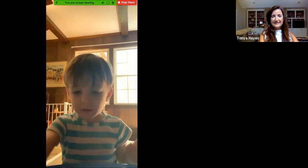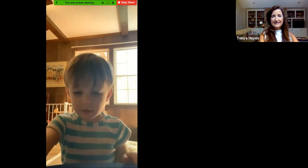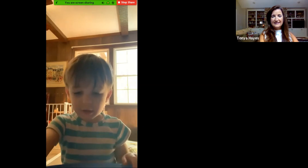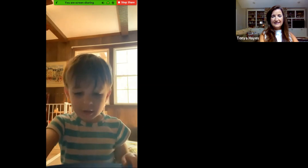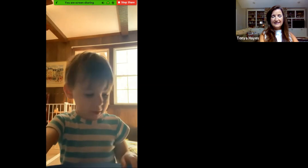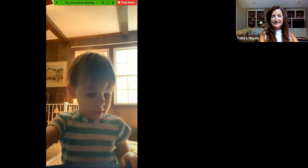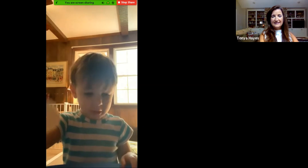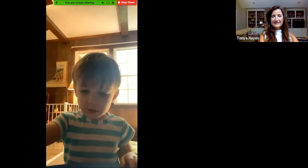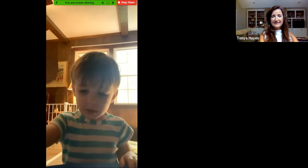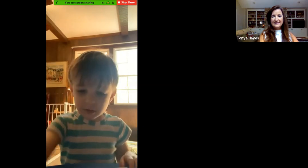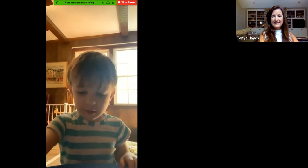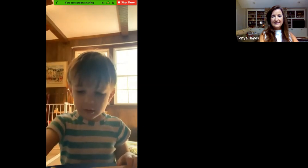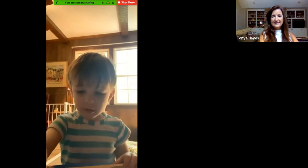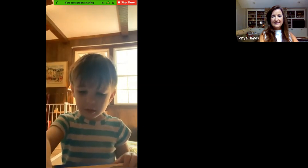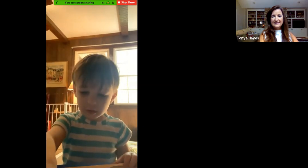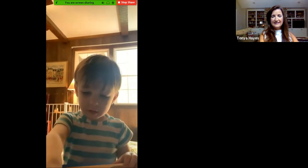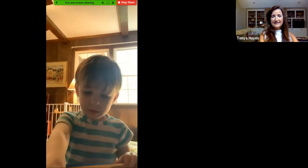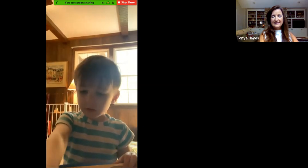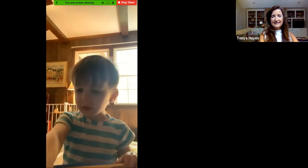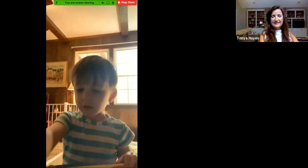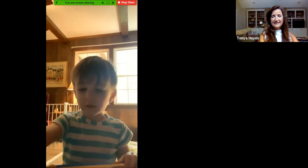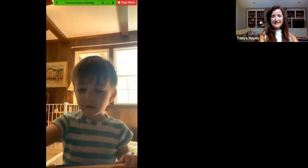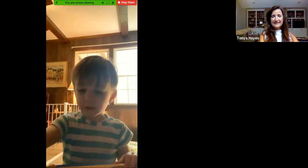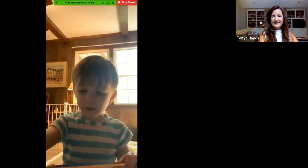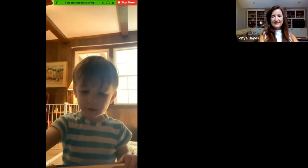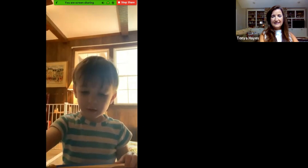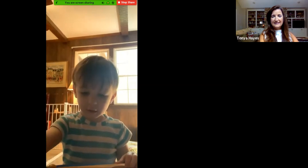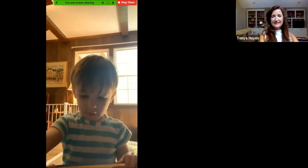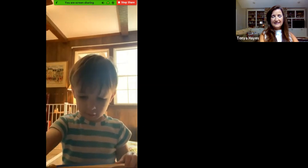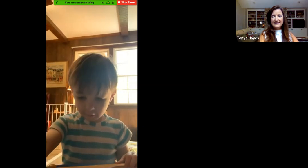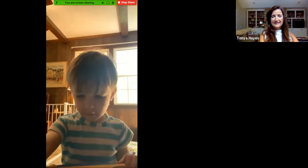I like to eat an orange. They are juicy.